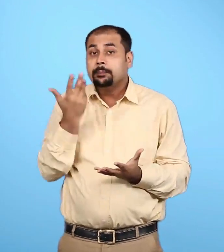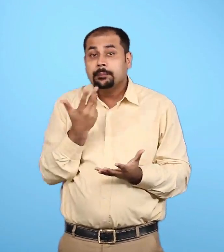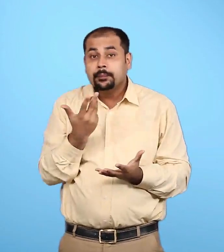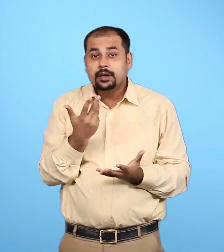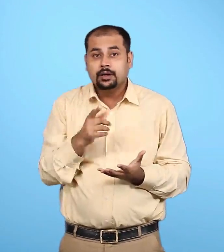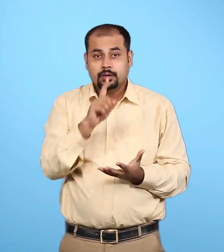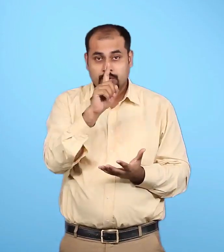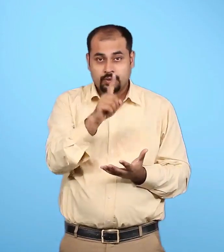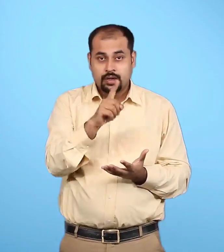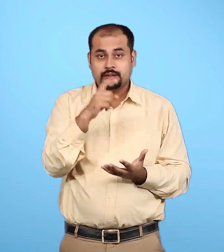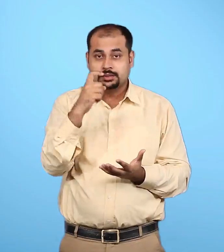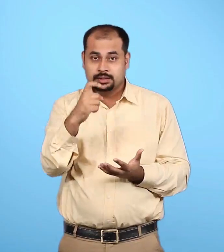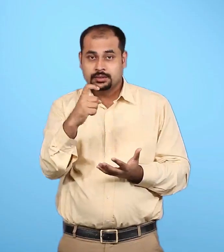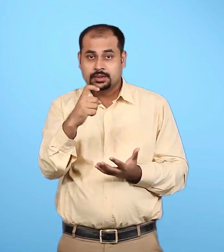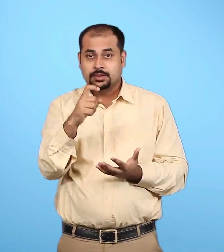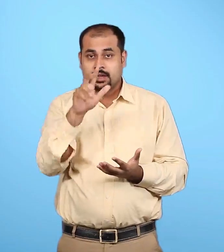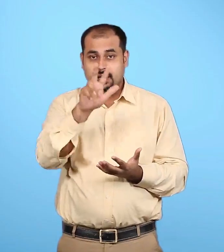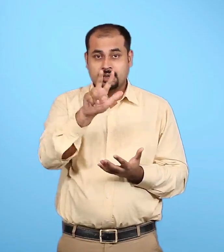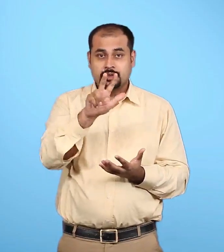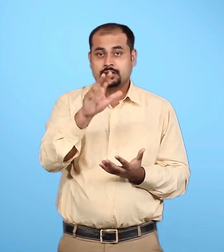around the year 1780.